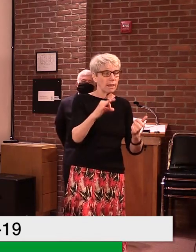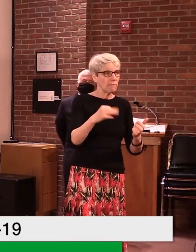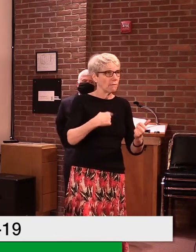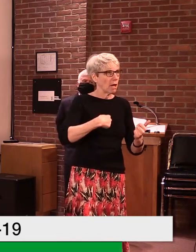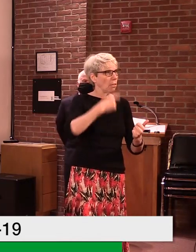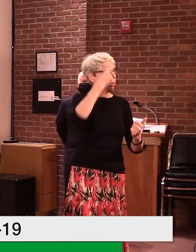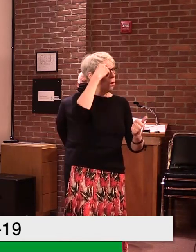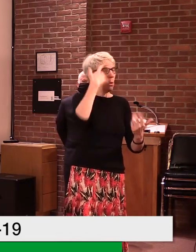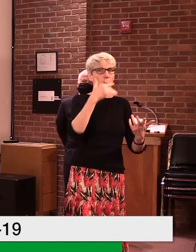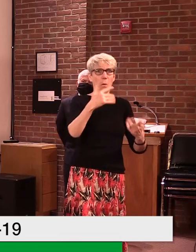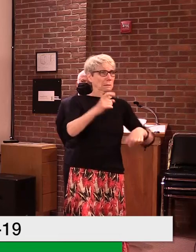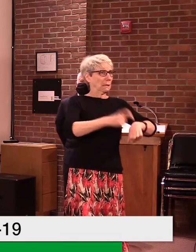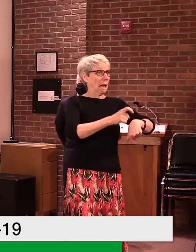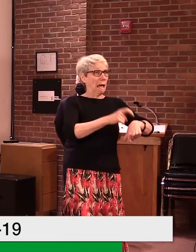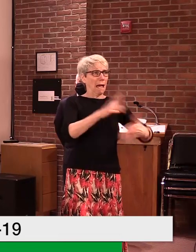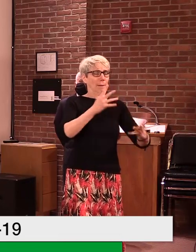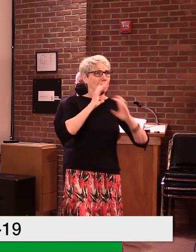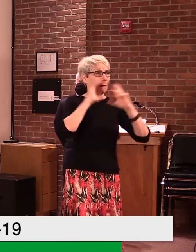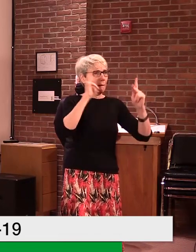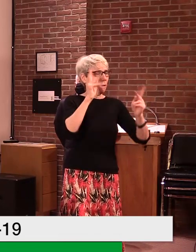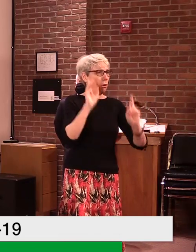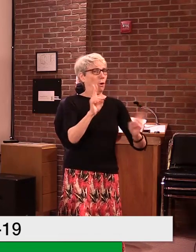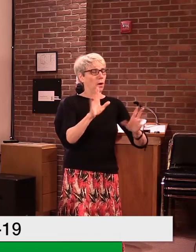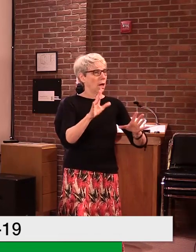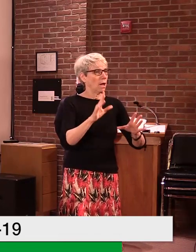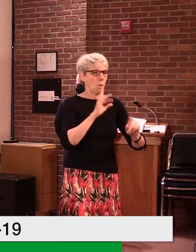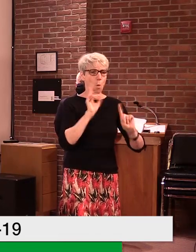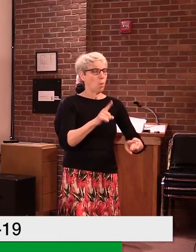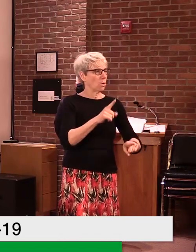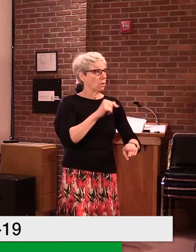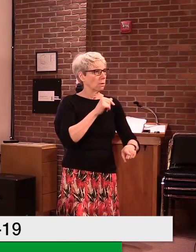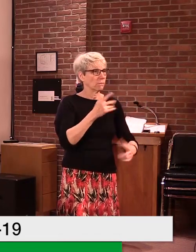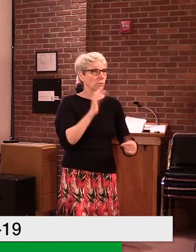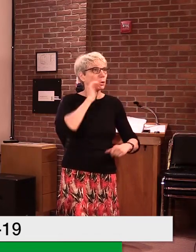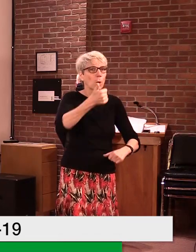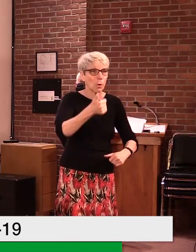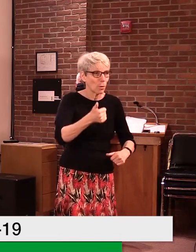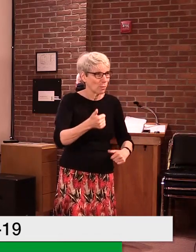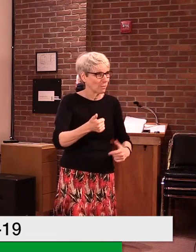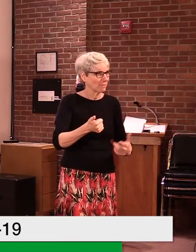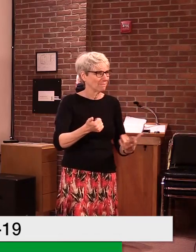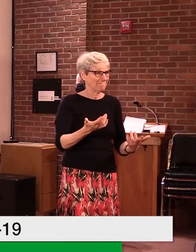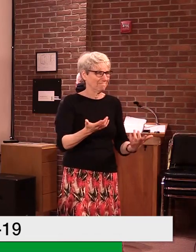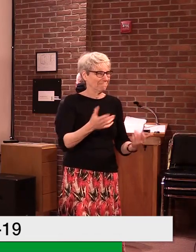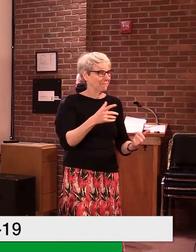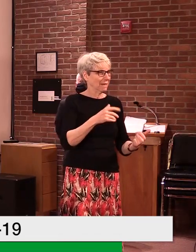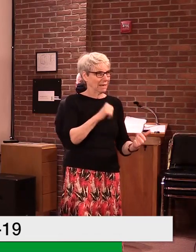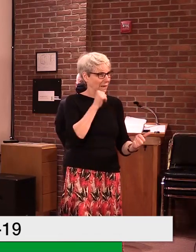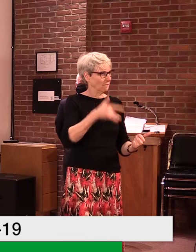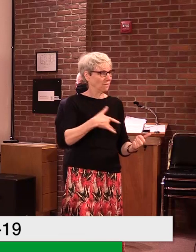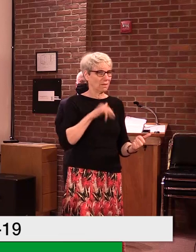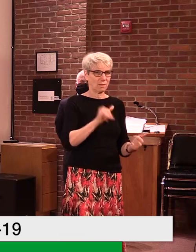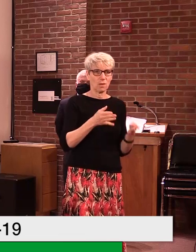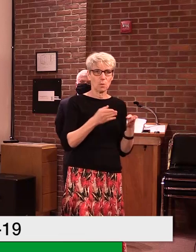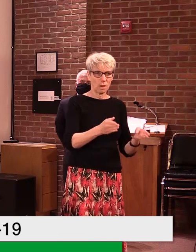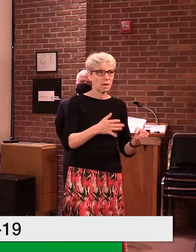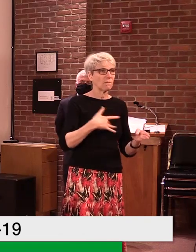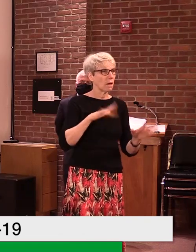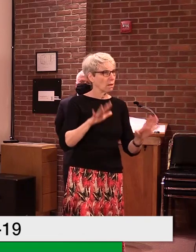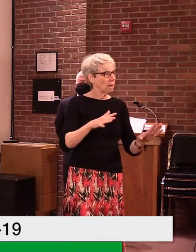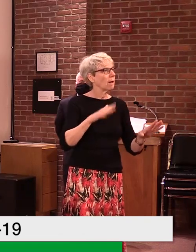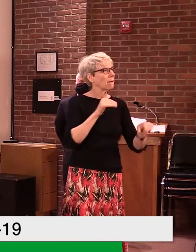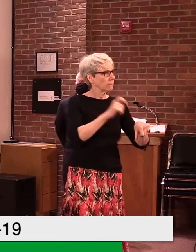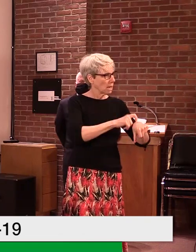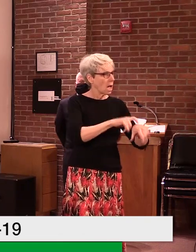required tomorrow, obviously I would have mandated it today and had it effective today. But